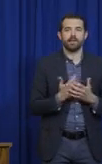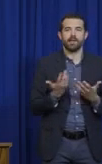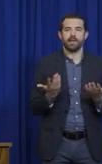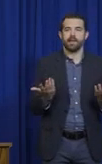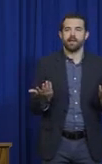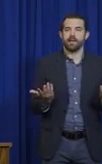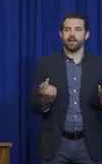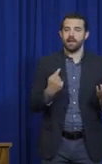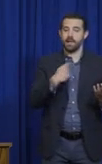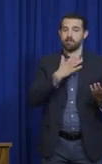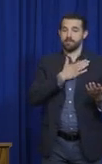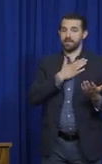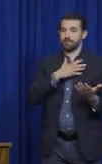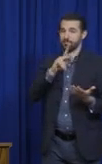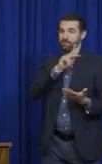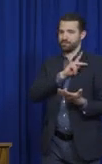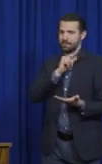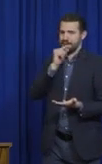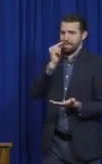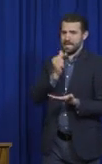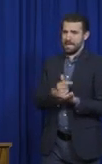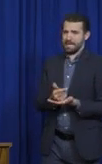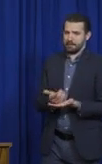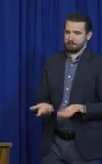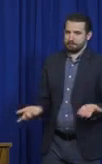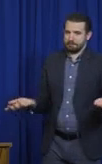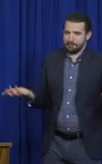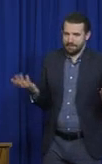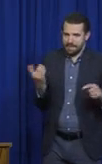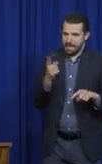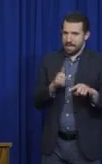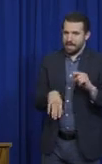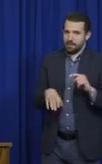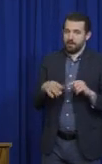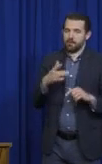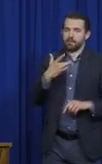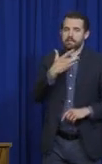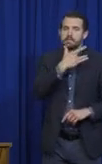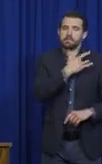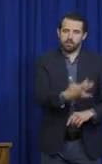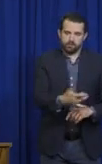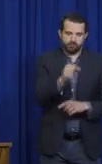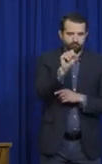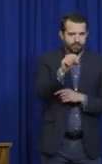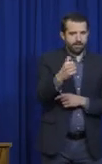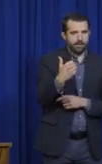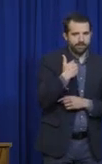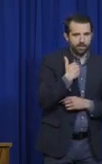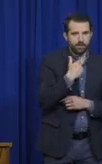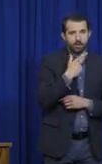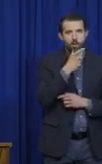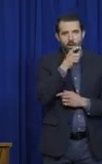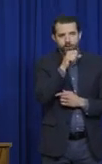typically there are whistleblower protections. But again, anytime a